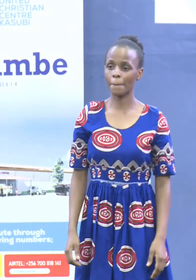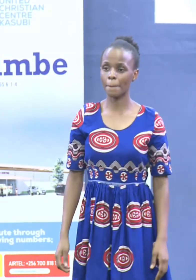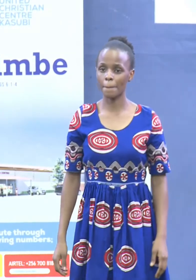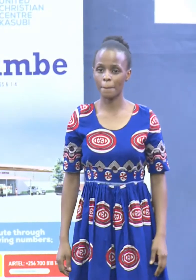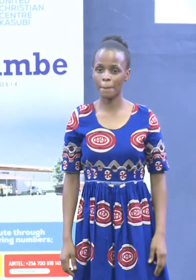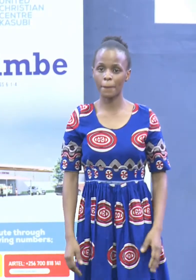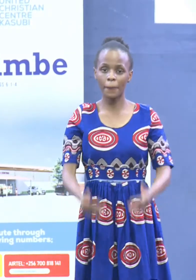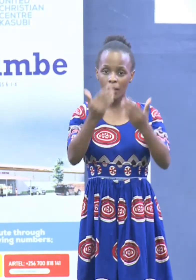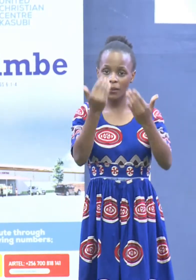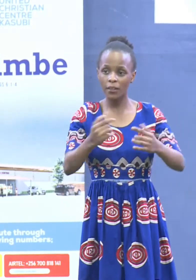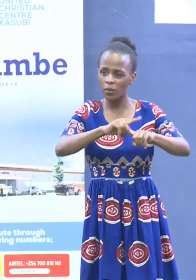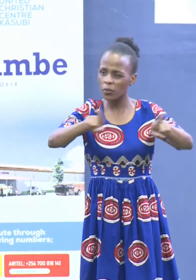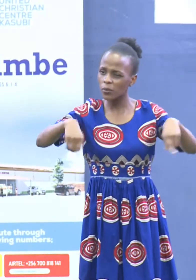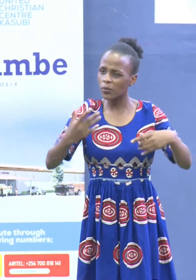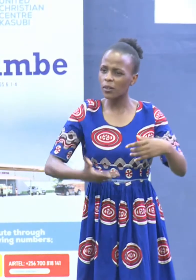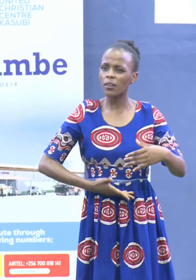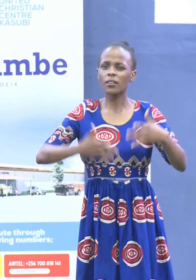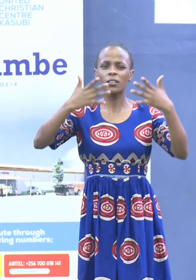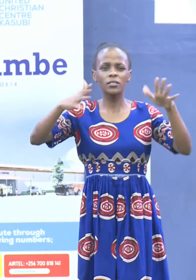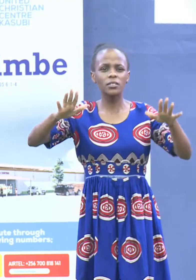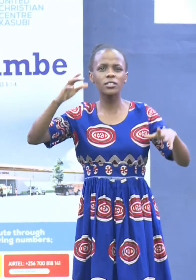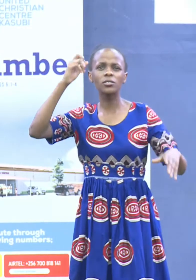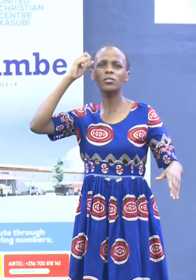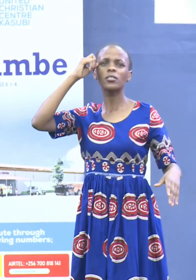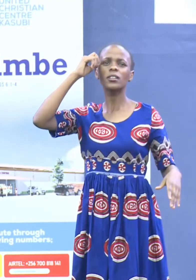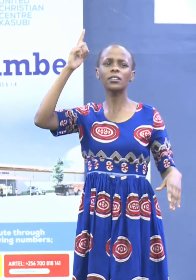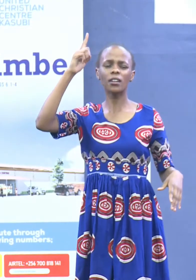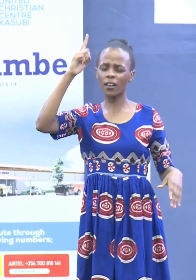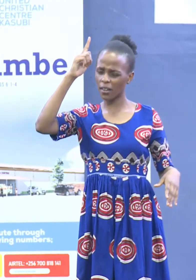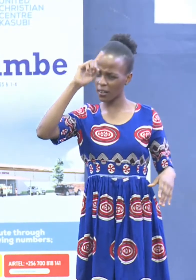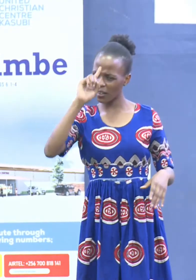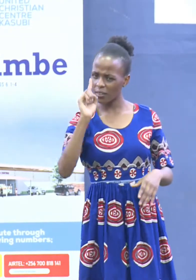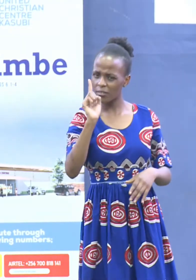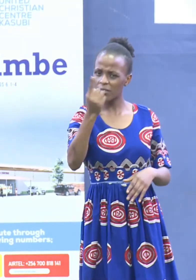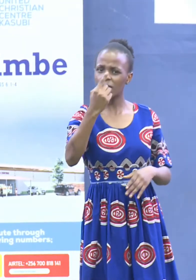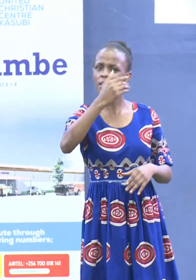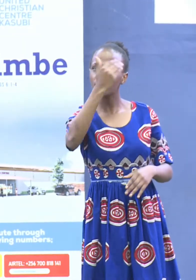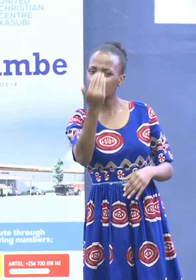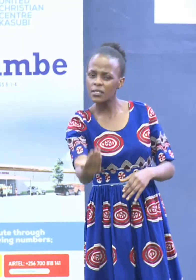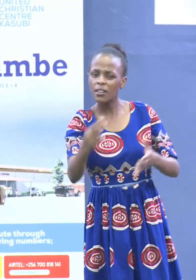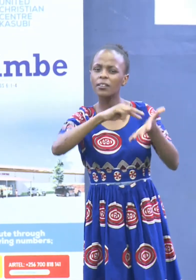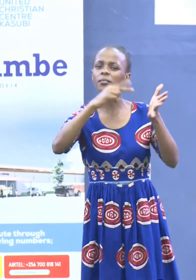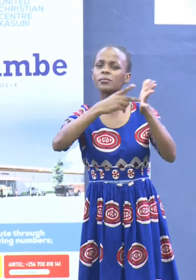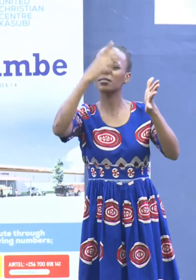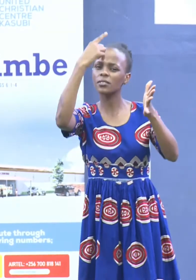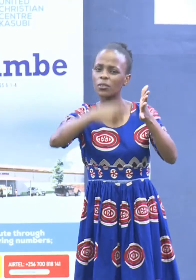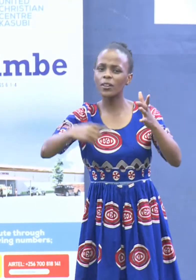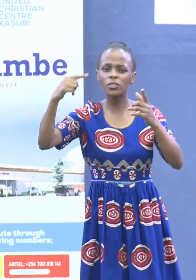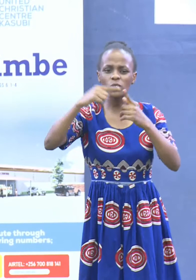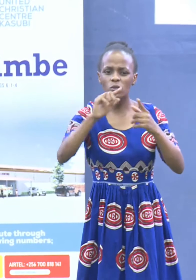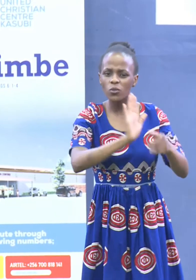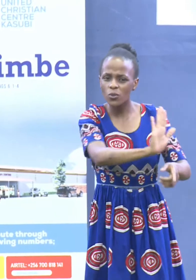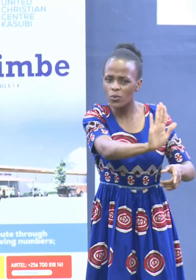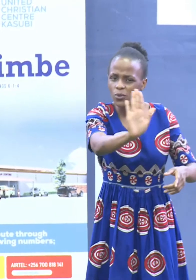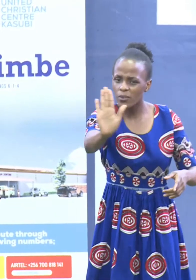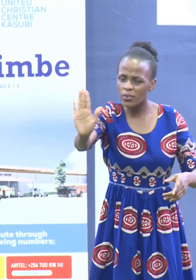Kati tumaze okutegeera nti omwana omubereberye ategeeza ki eri nnyini ye. Now we fully understood what